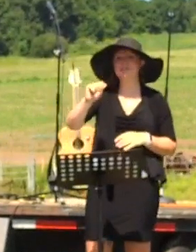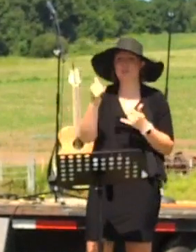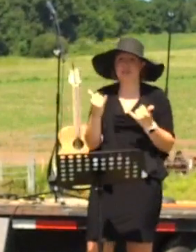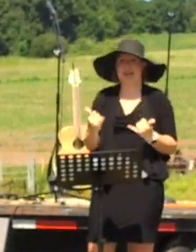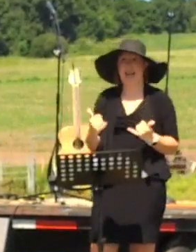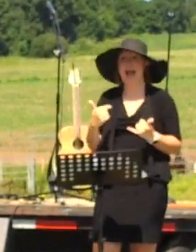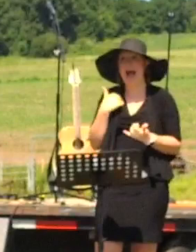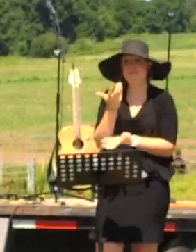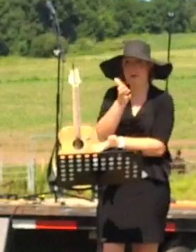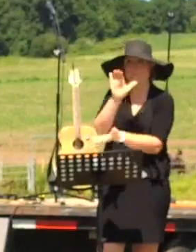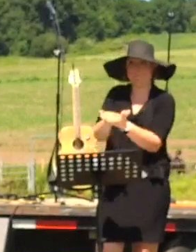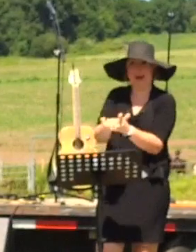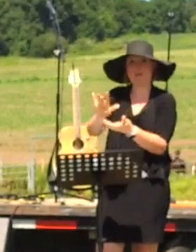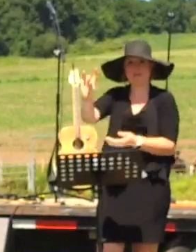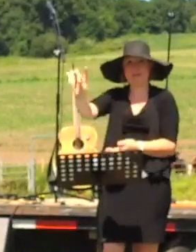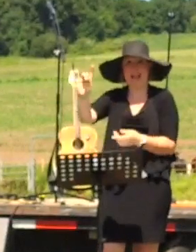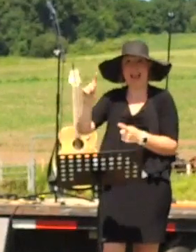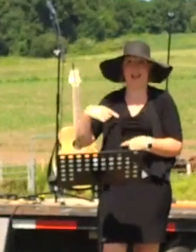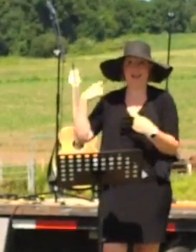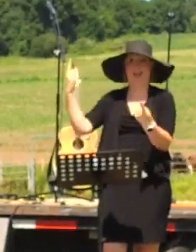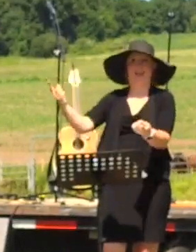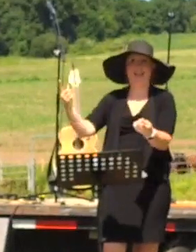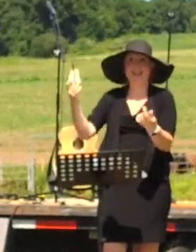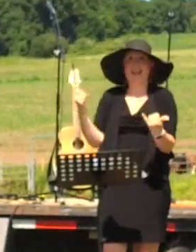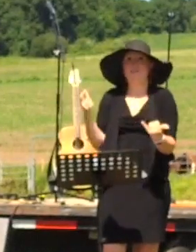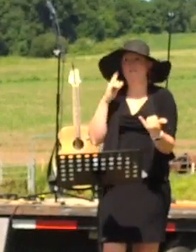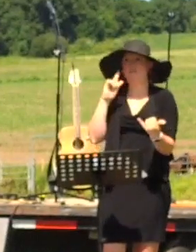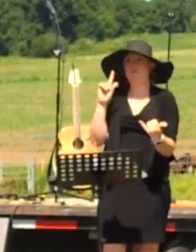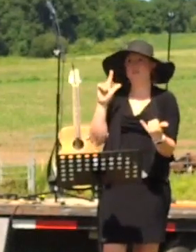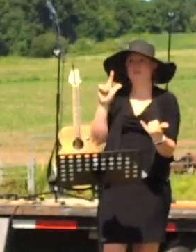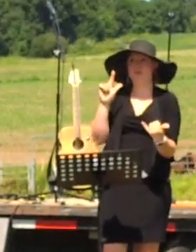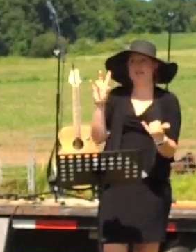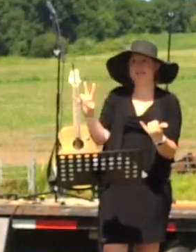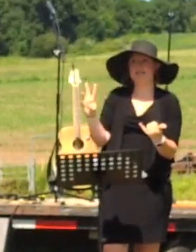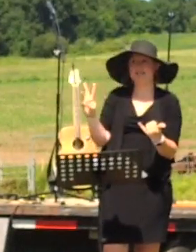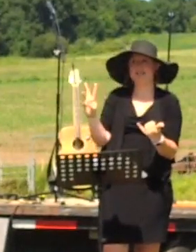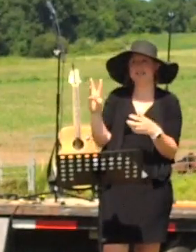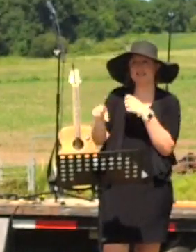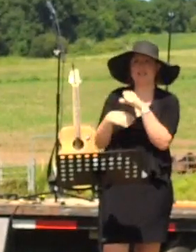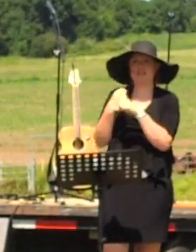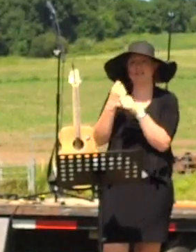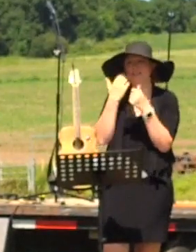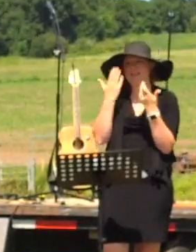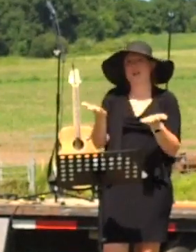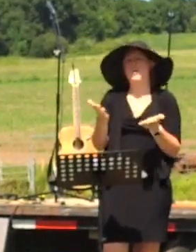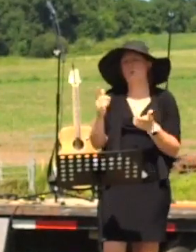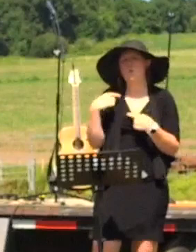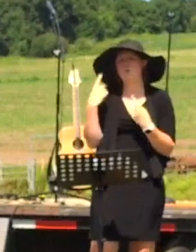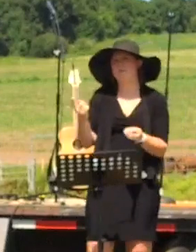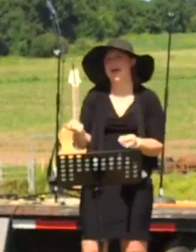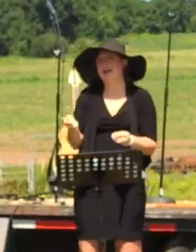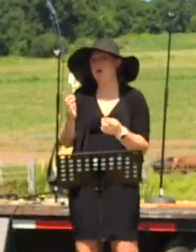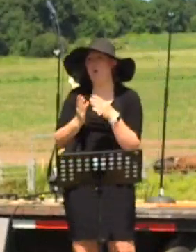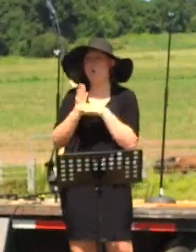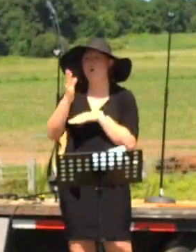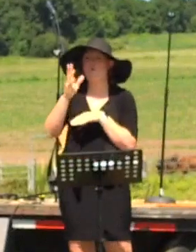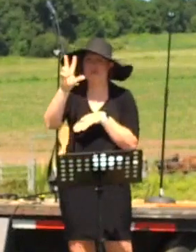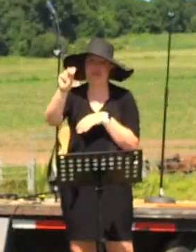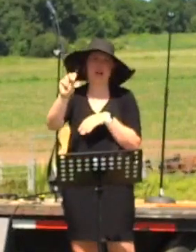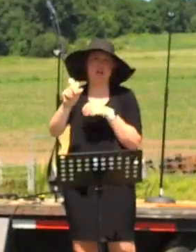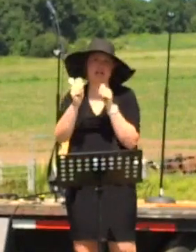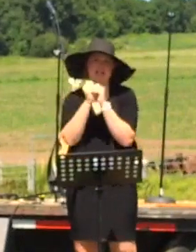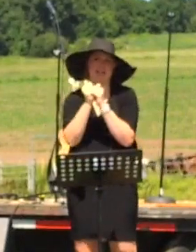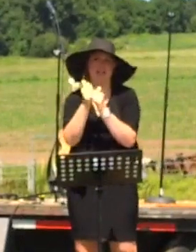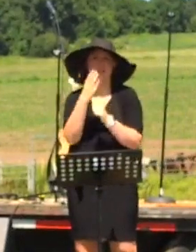been married to an eight now for 26 years. Is that right? I don't know. Been together over 30. We've been married